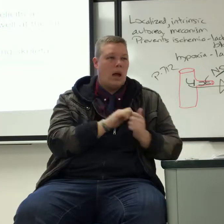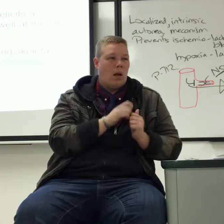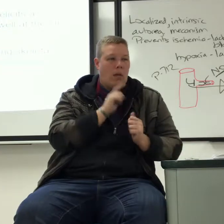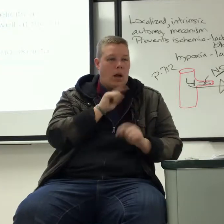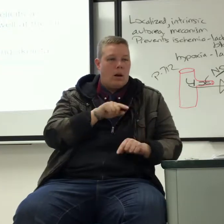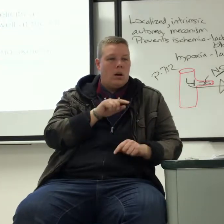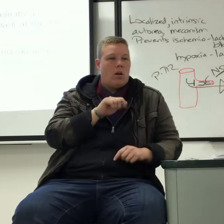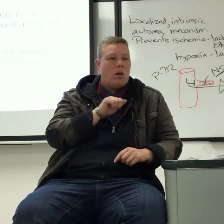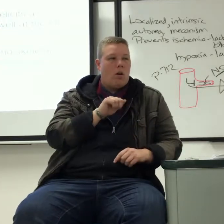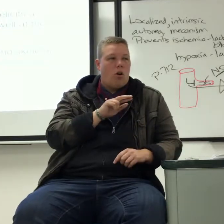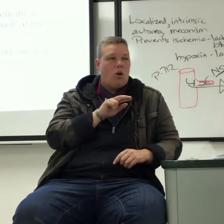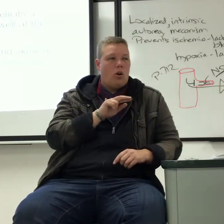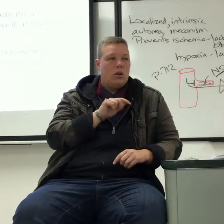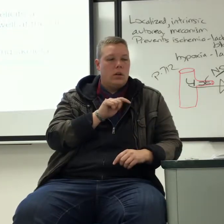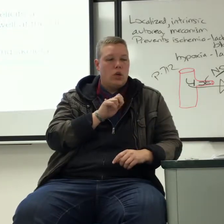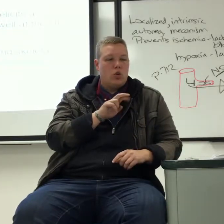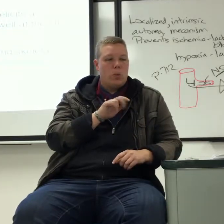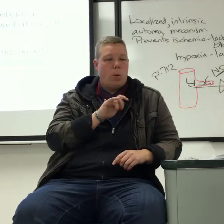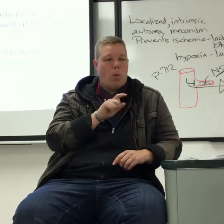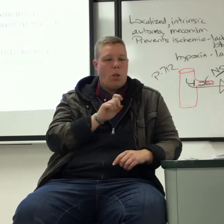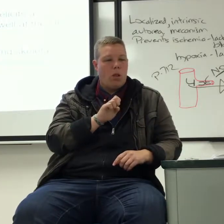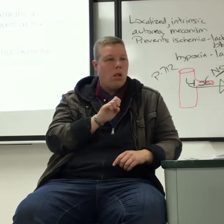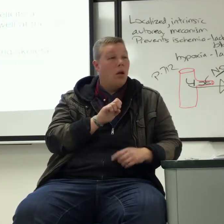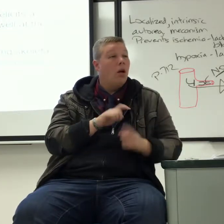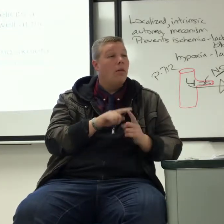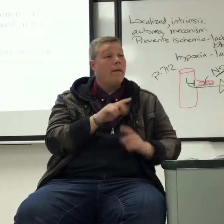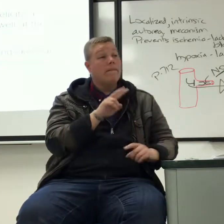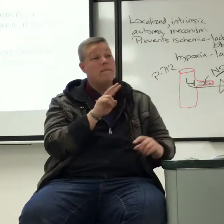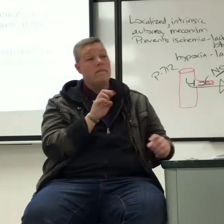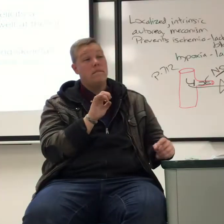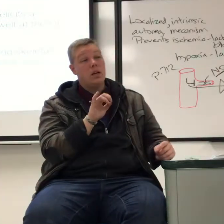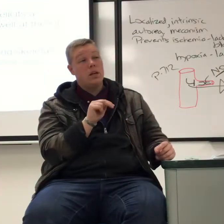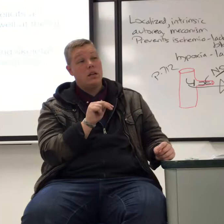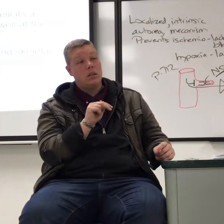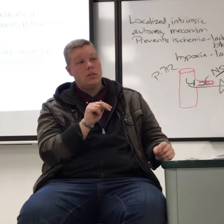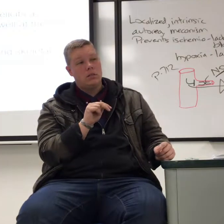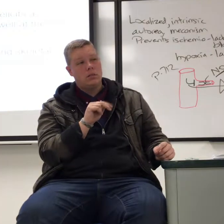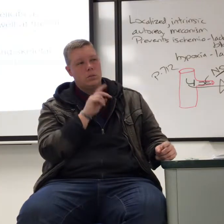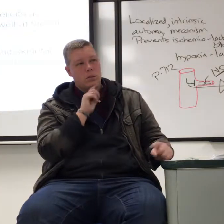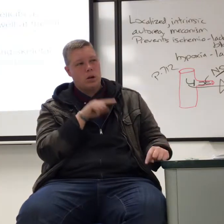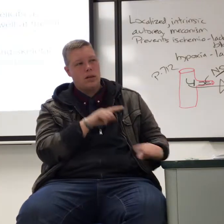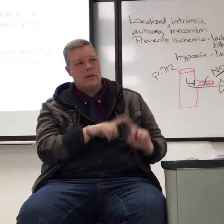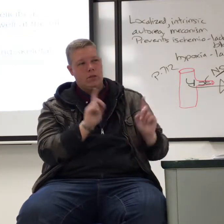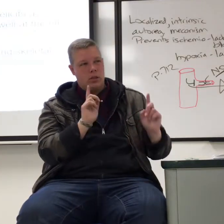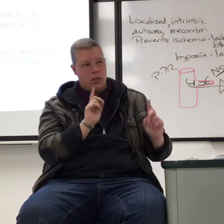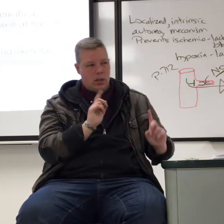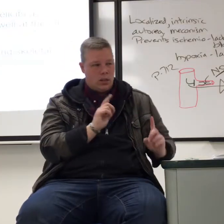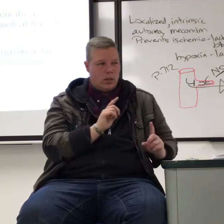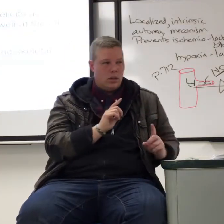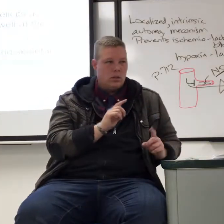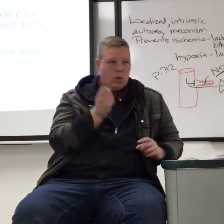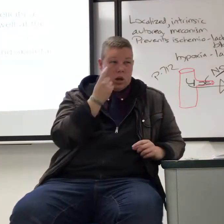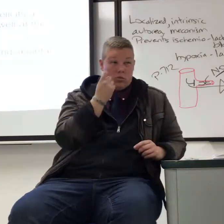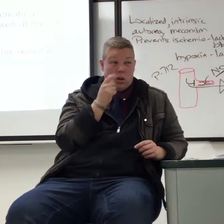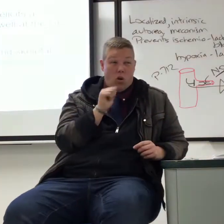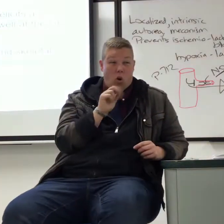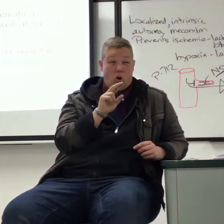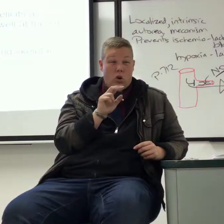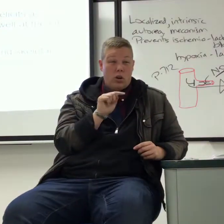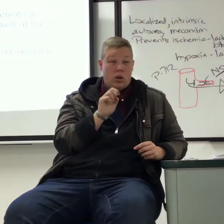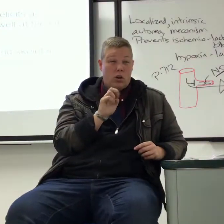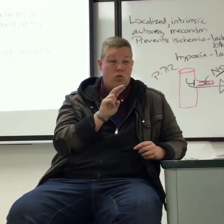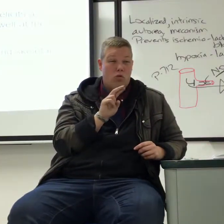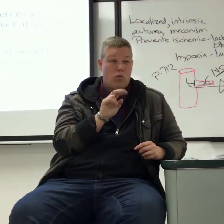the veins respond differently. I want to make sure you understand how the arterioles respond. You